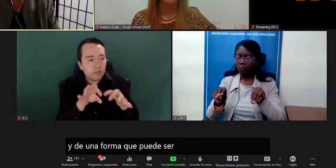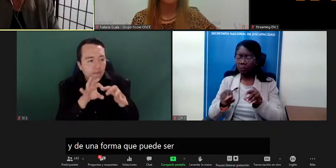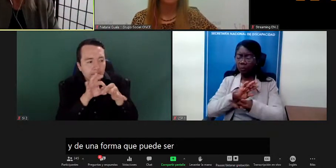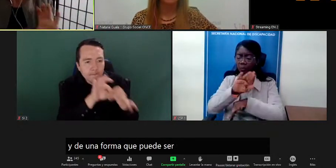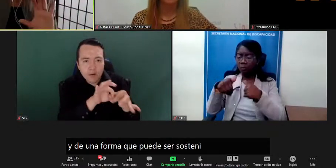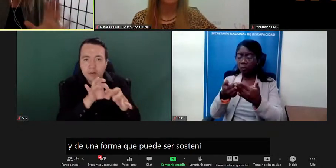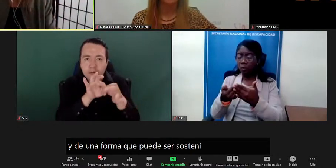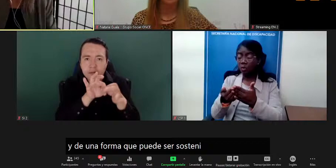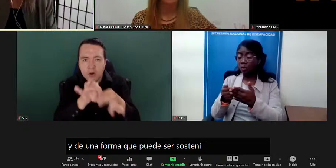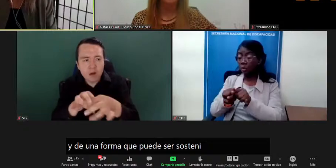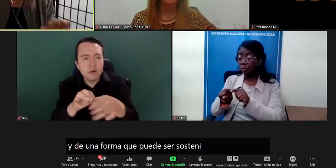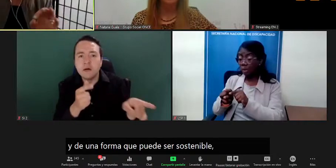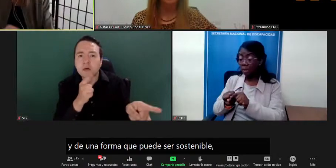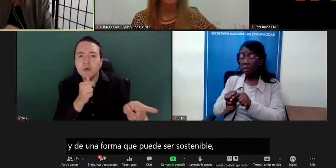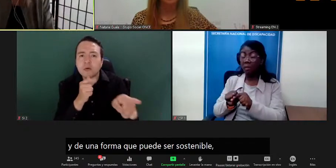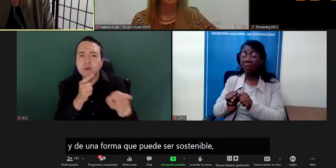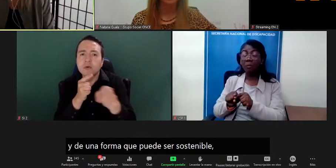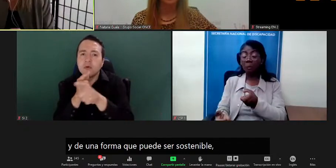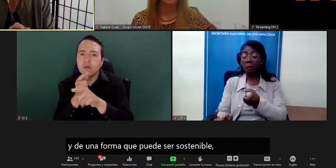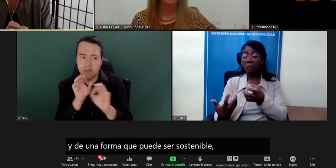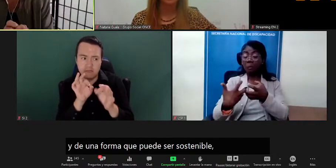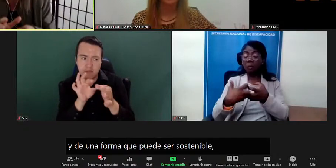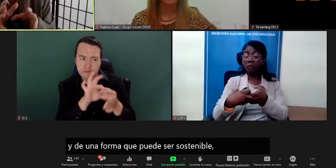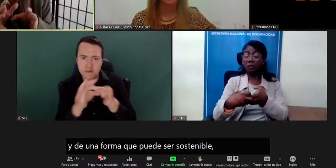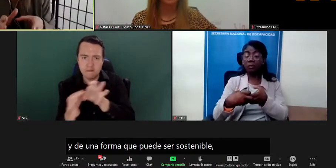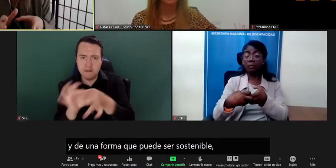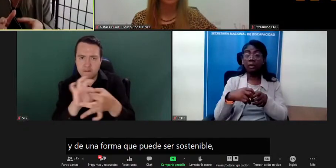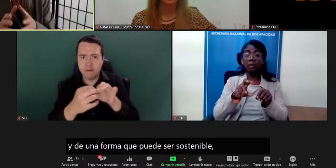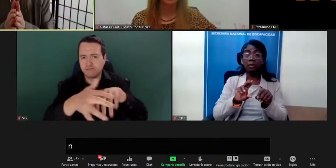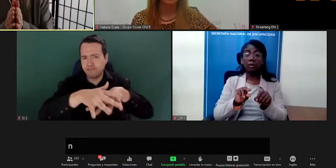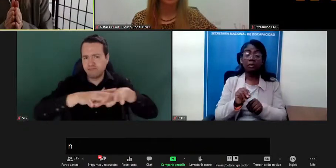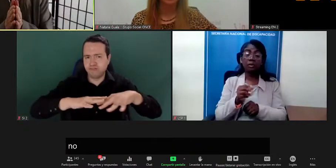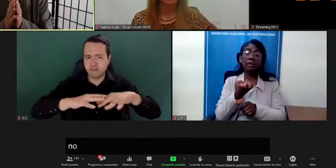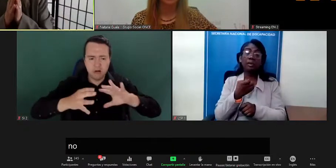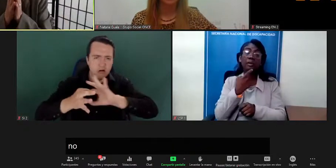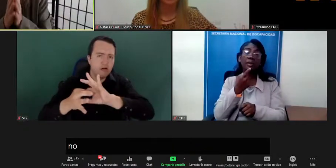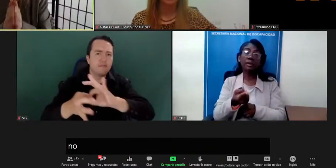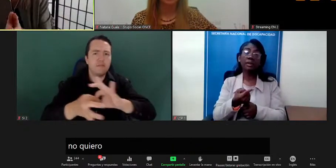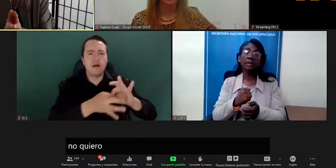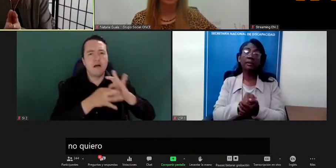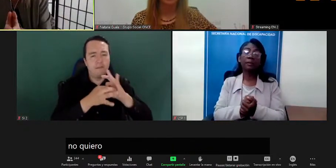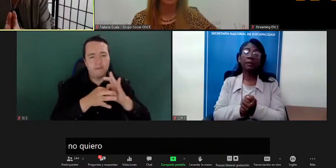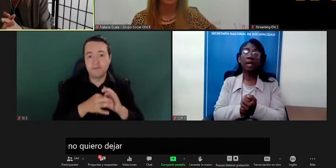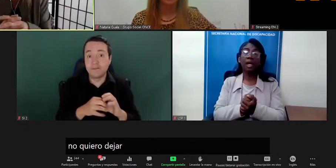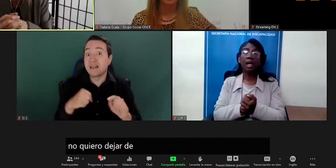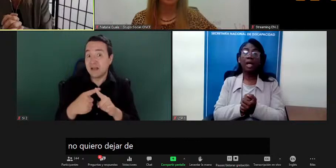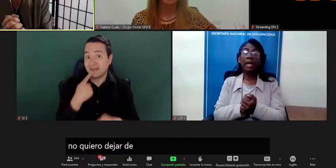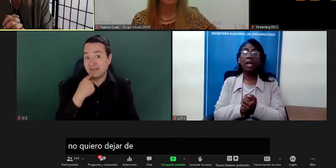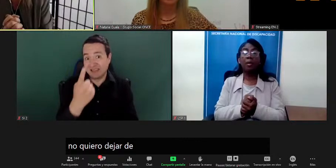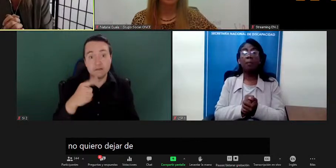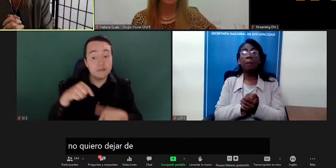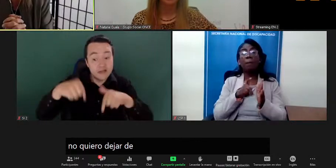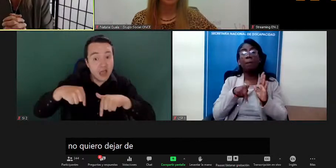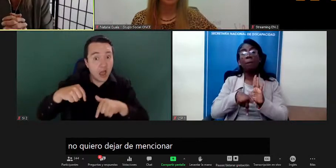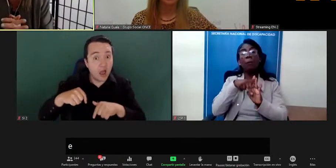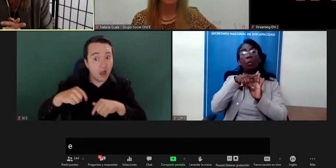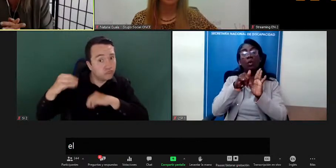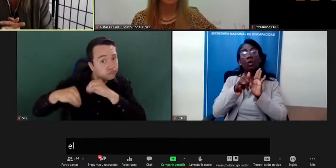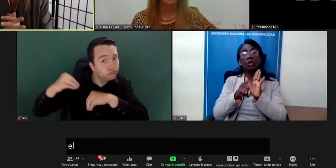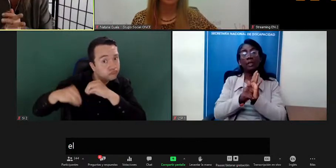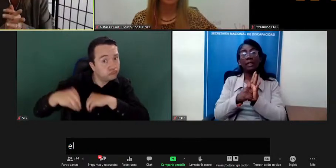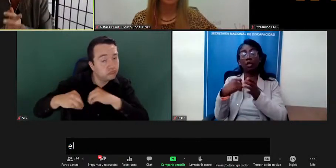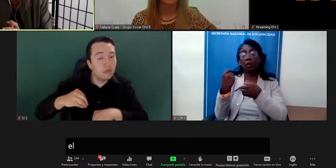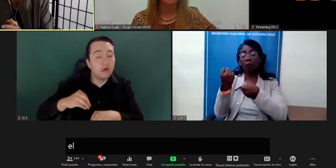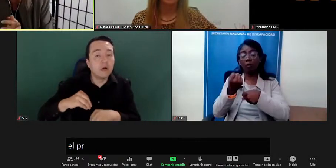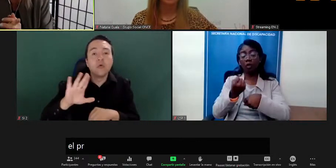that can be linked with the different stakeholders i don't want to stop talking about the project that we are